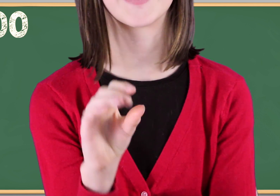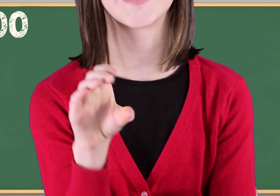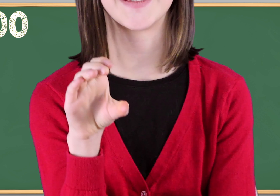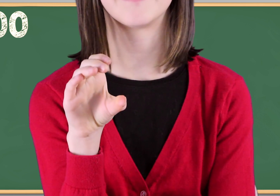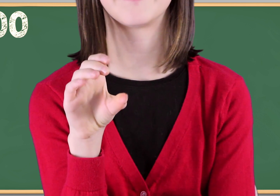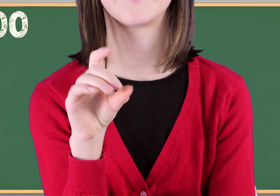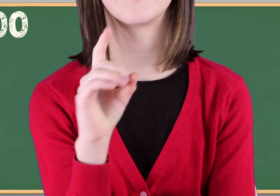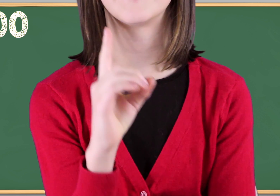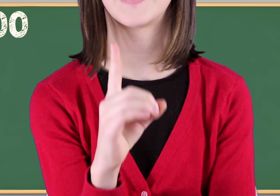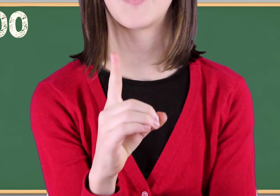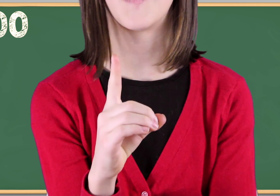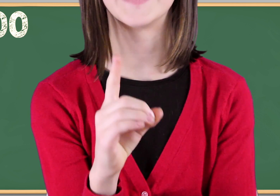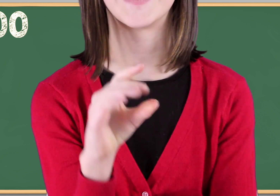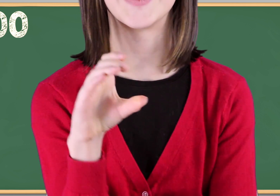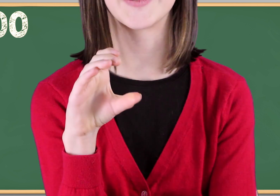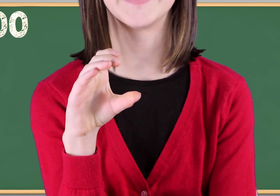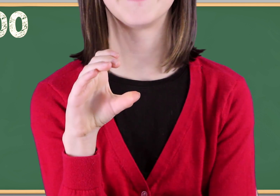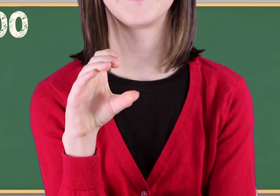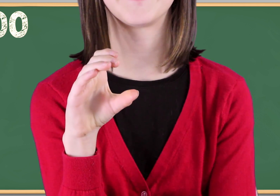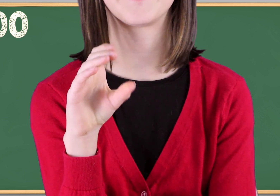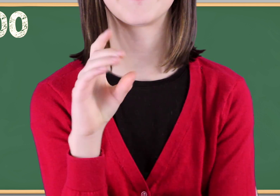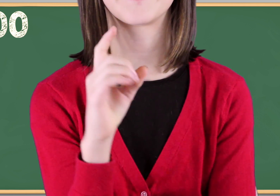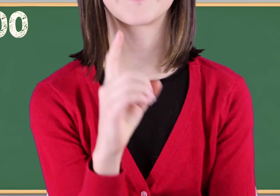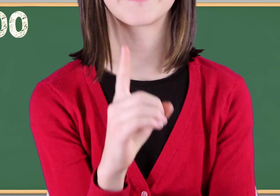C. 100.